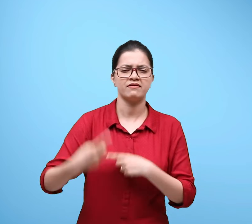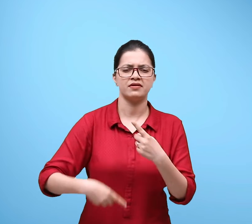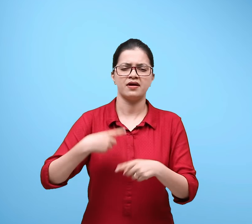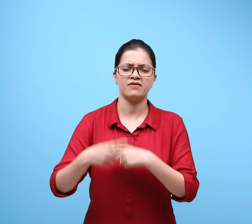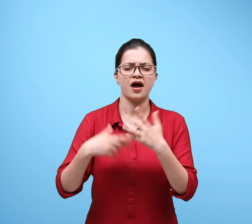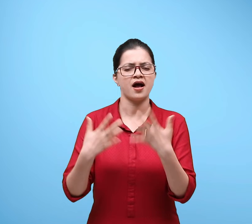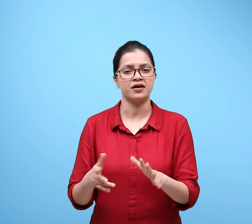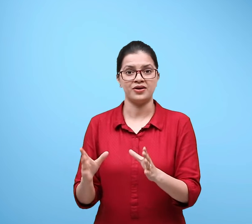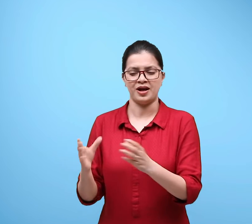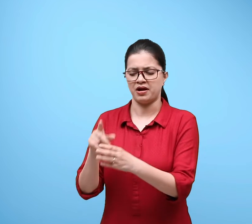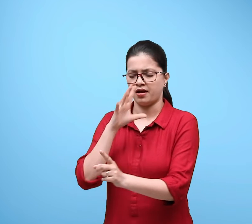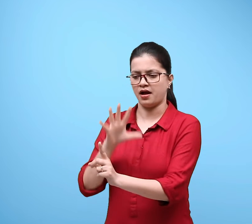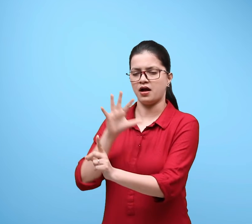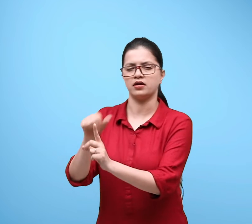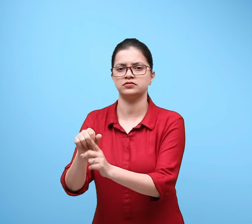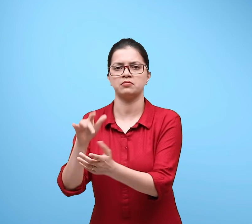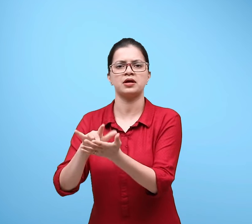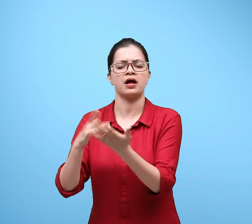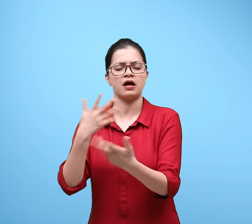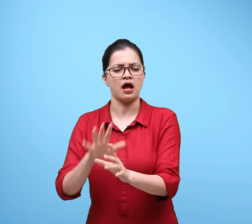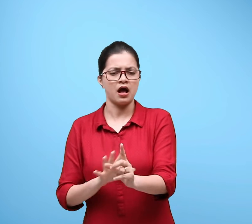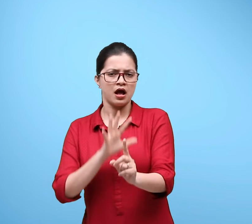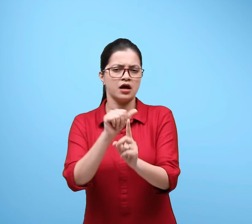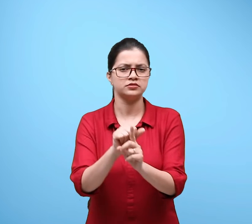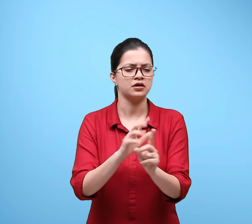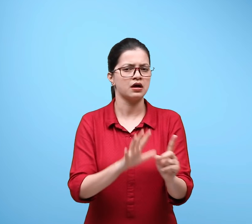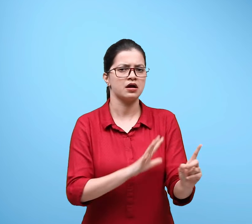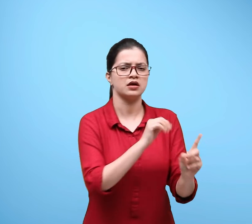In everyday life, we often group materials for our convenience.